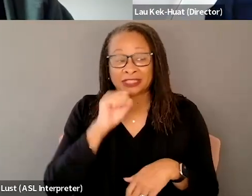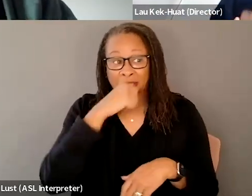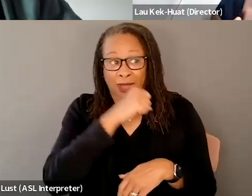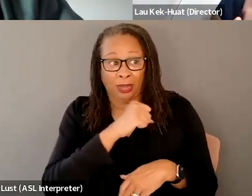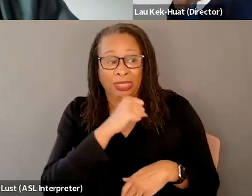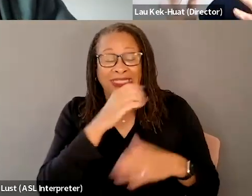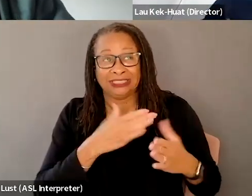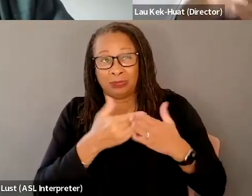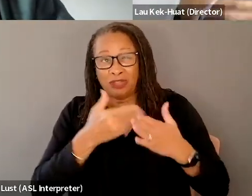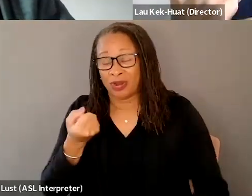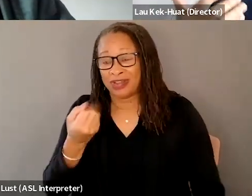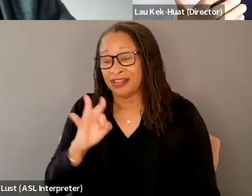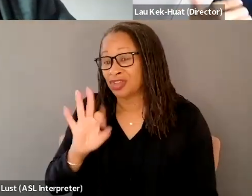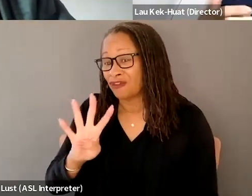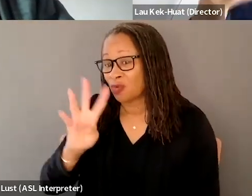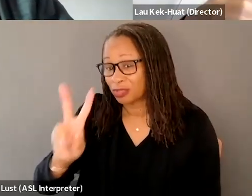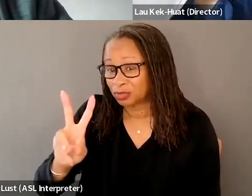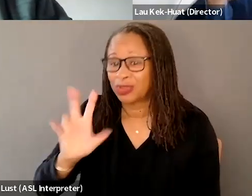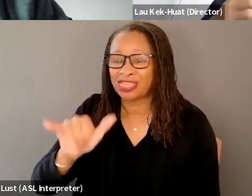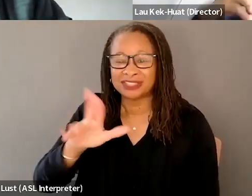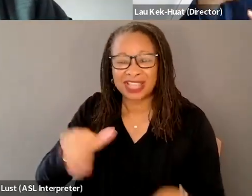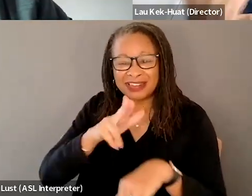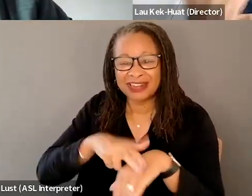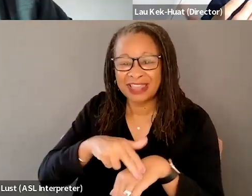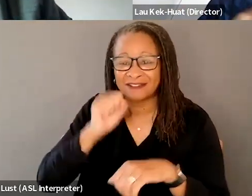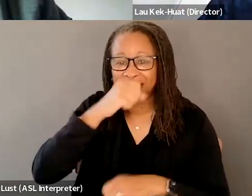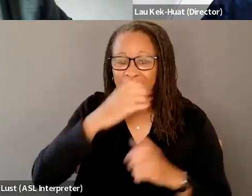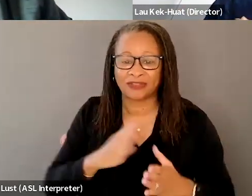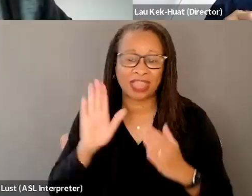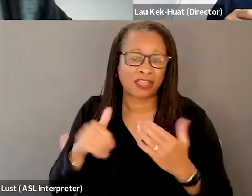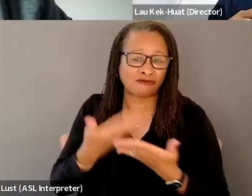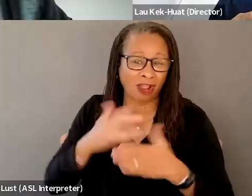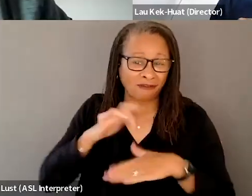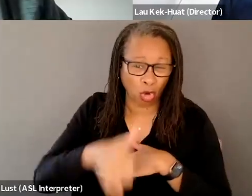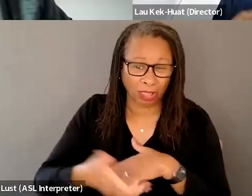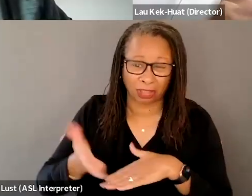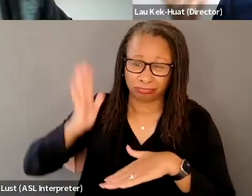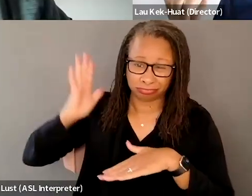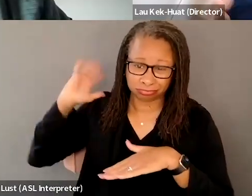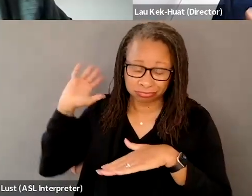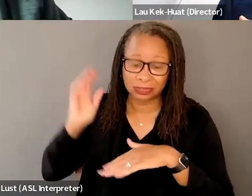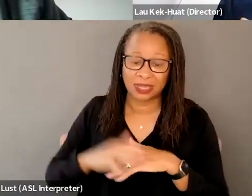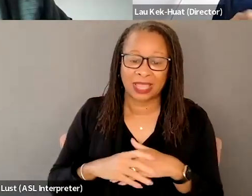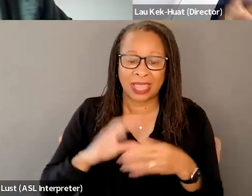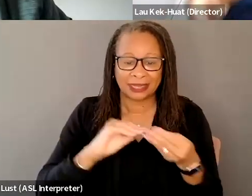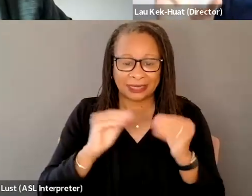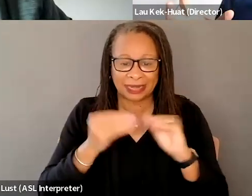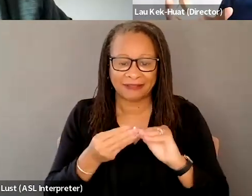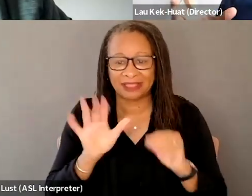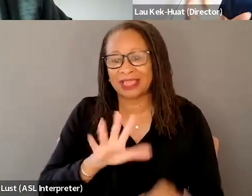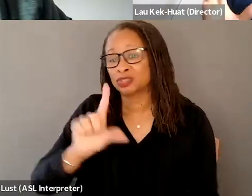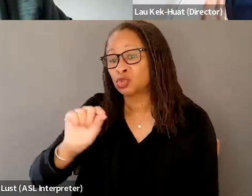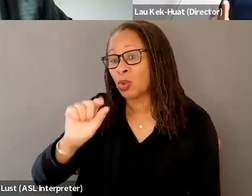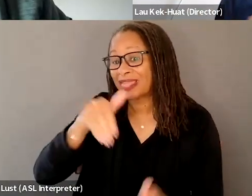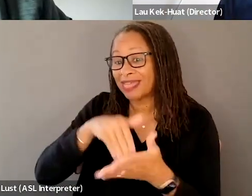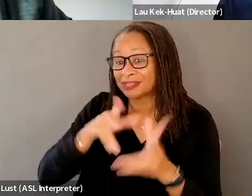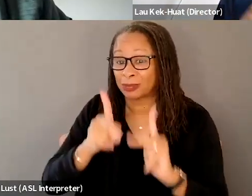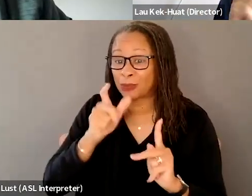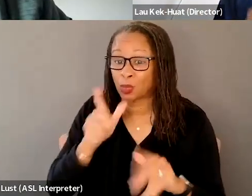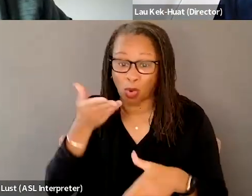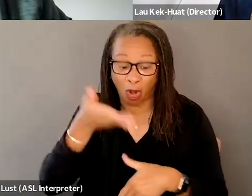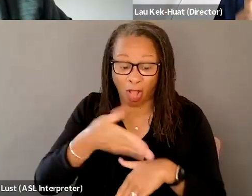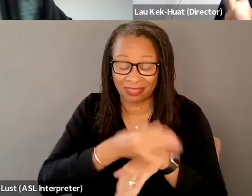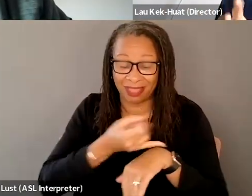1942, Yes. those native Taiwanese, they came to Taiwan earlier. Yeah. So the number is like 20,000 of them, which